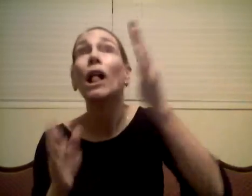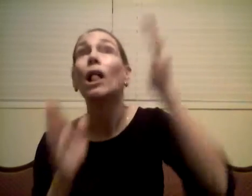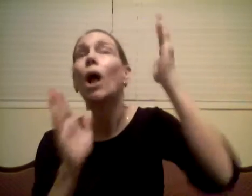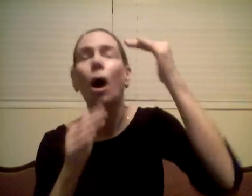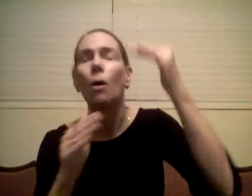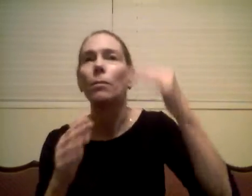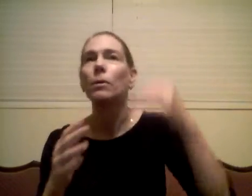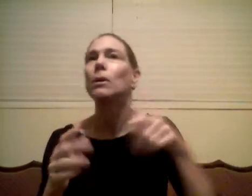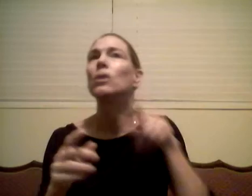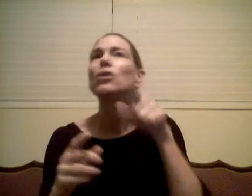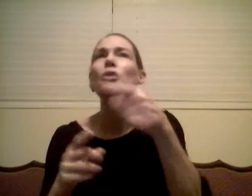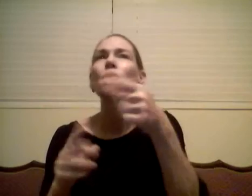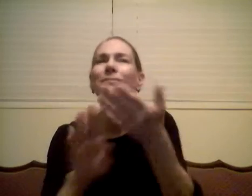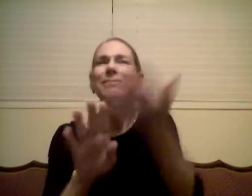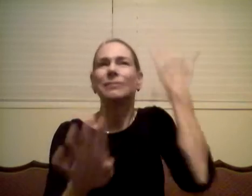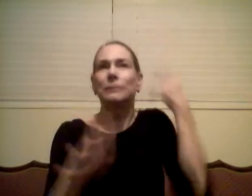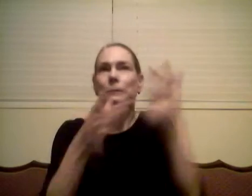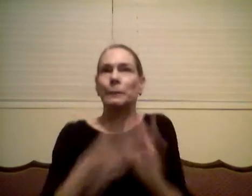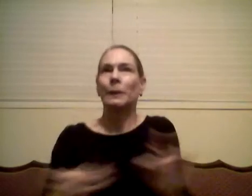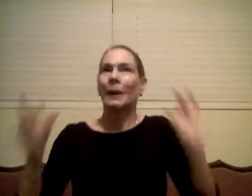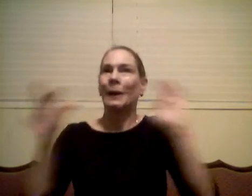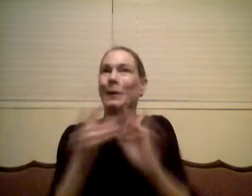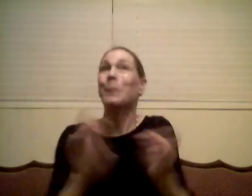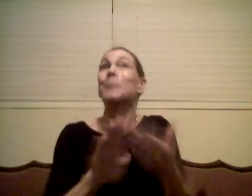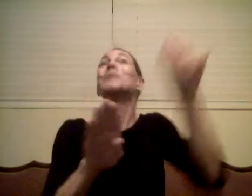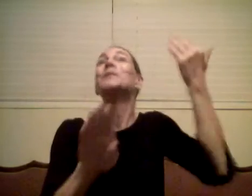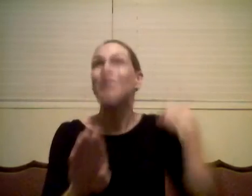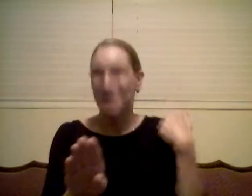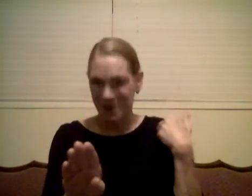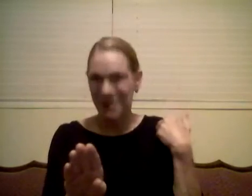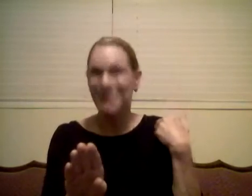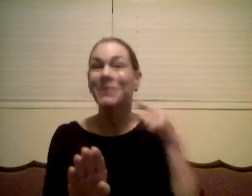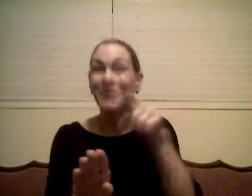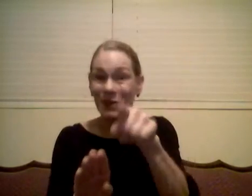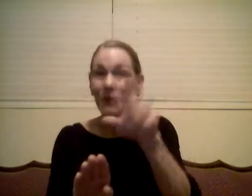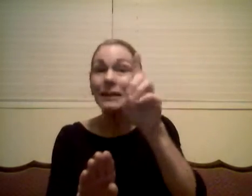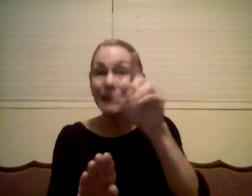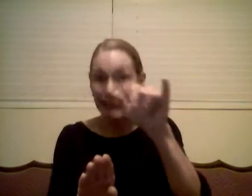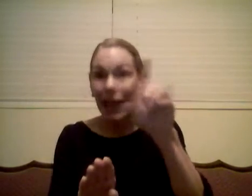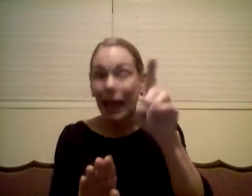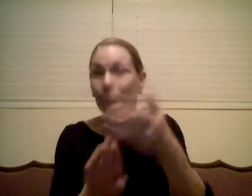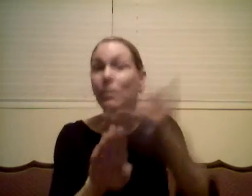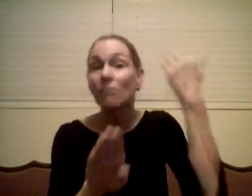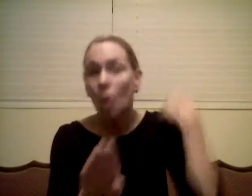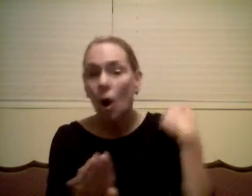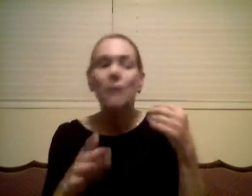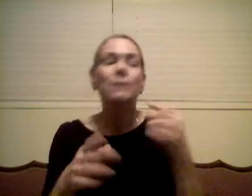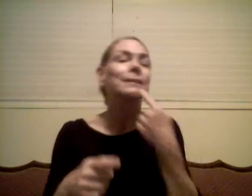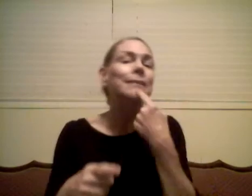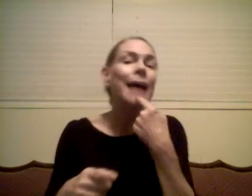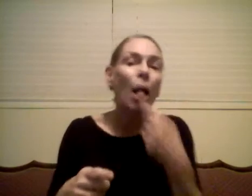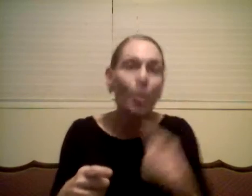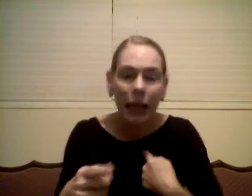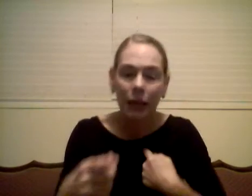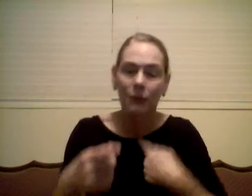tell me about a time? Can you describe a situation when? Have you ever been? Tell me. These are all your flags